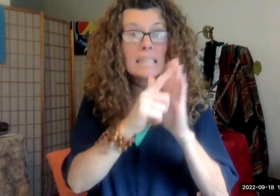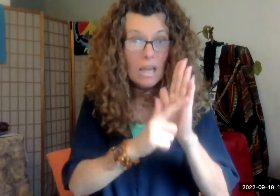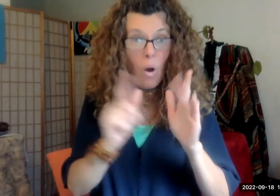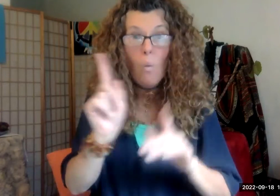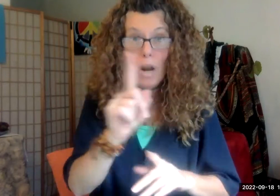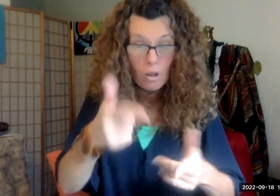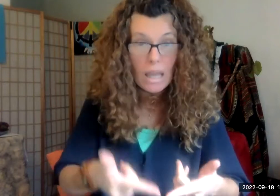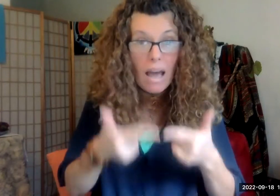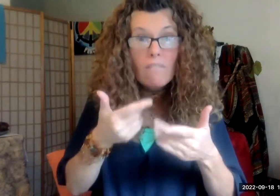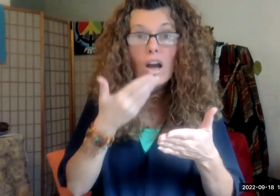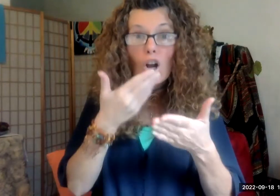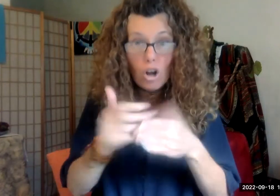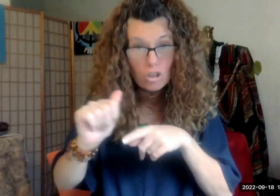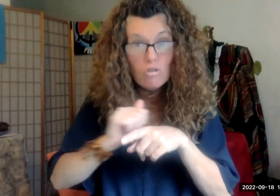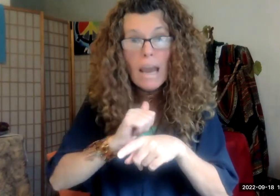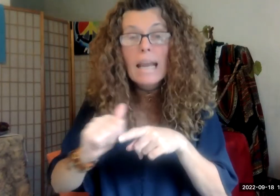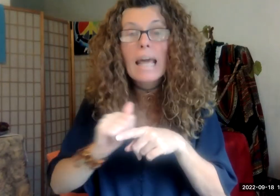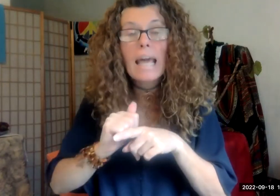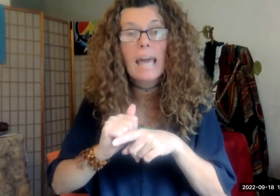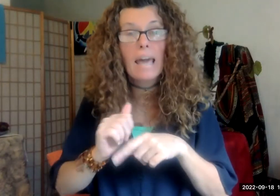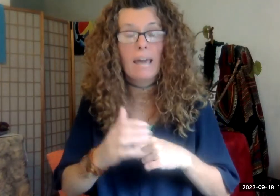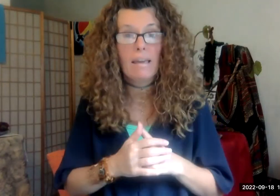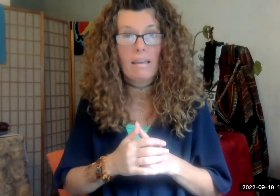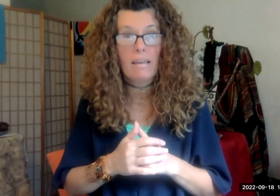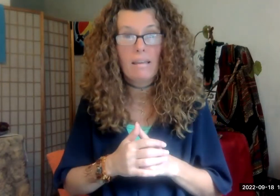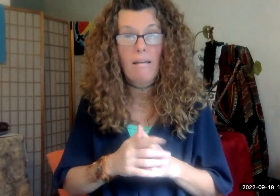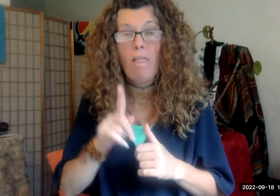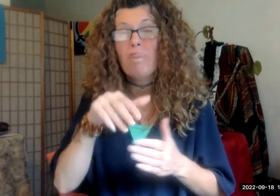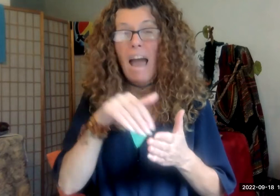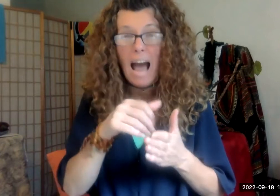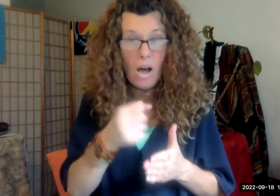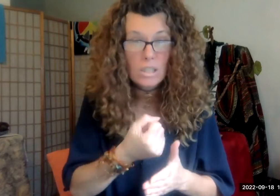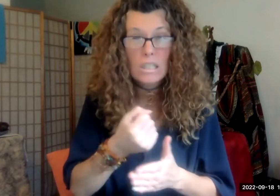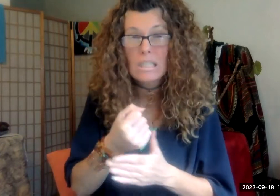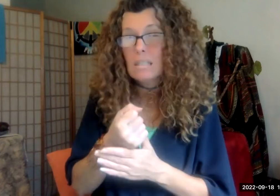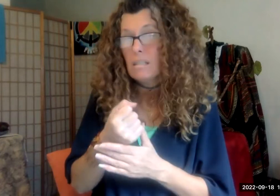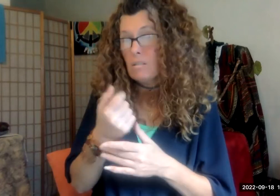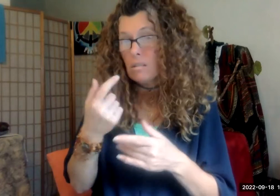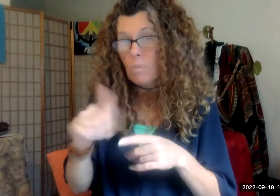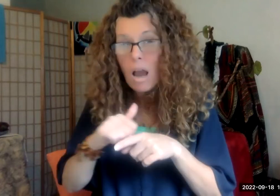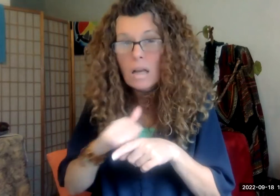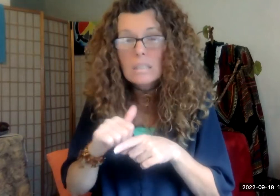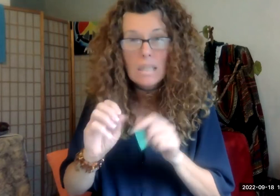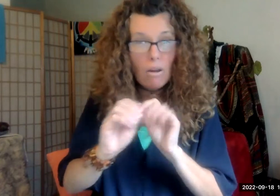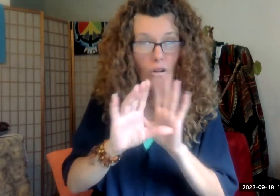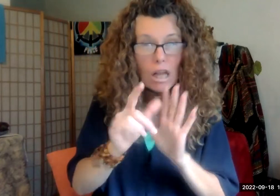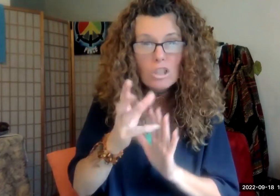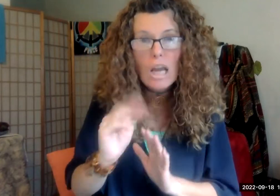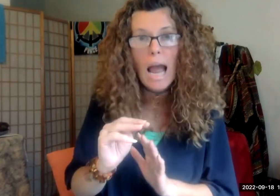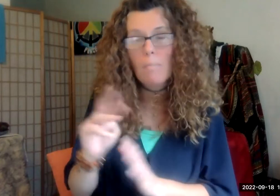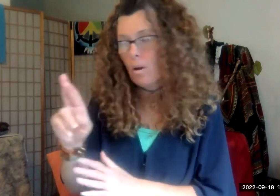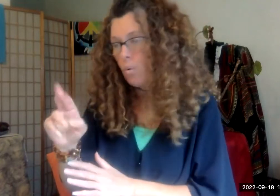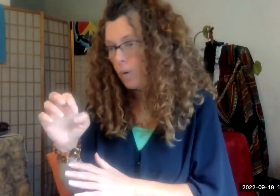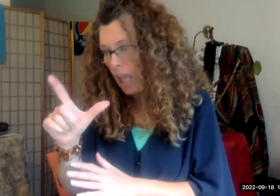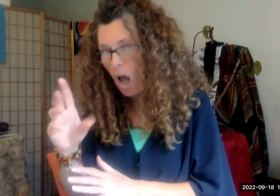a firearm, obviously. Run several thousand rounds through it so you know what you're doing, understand how to clear jams and do